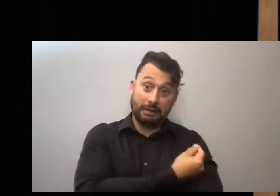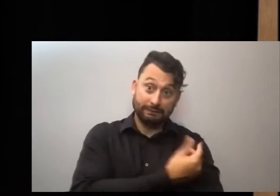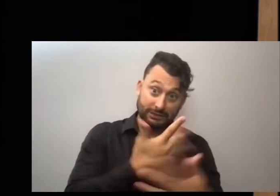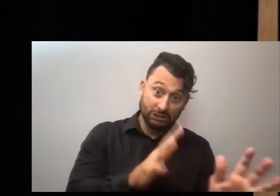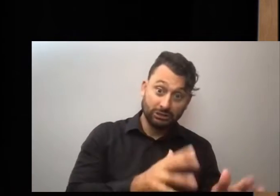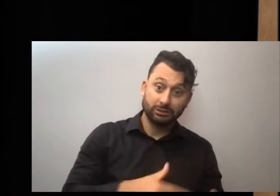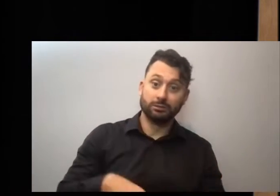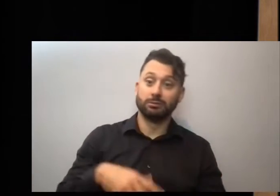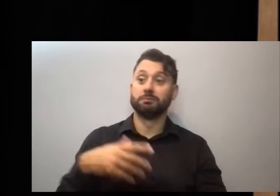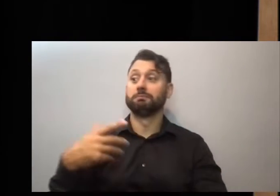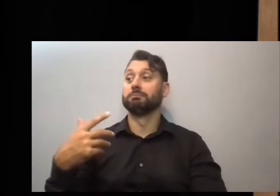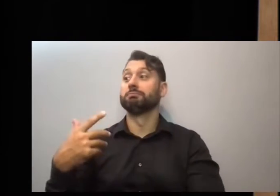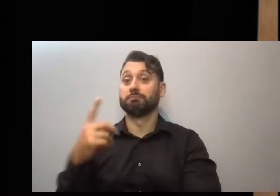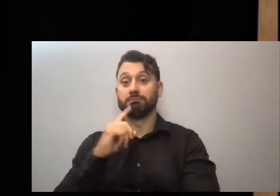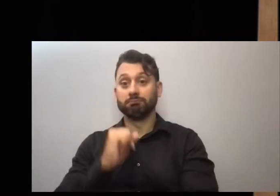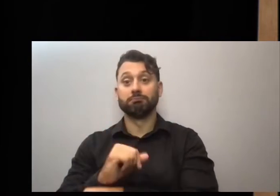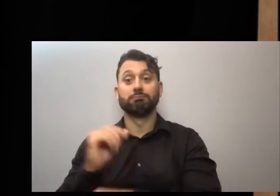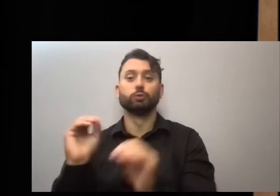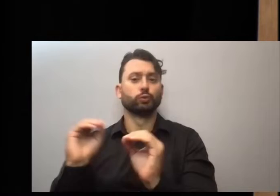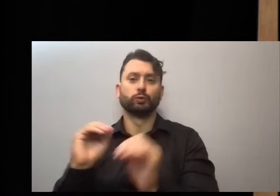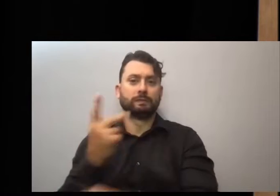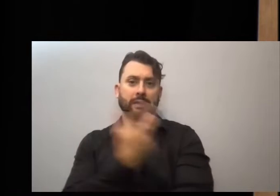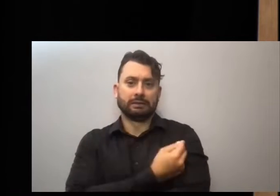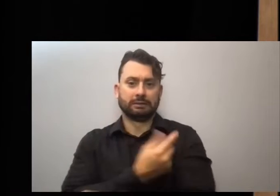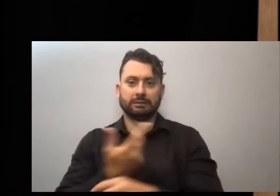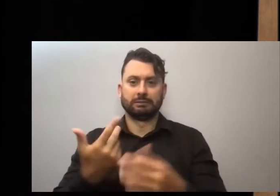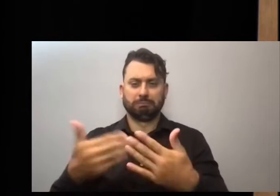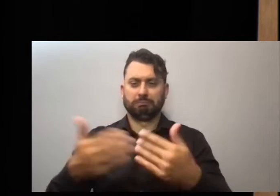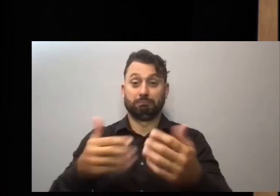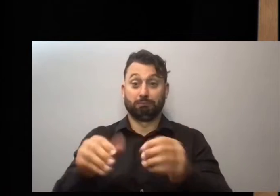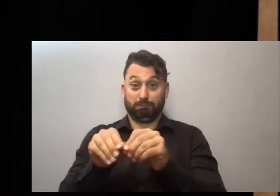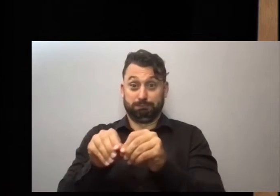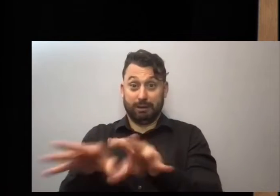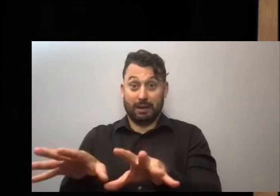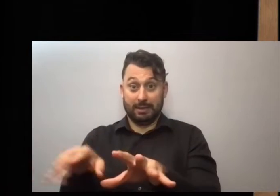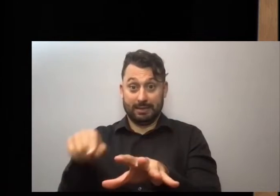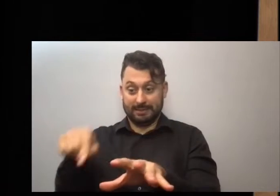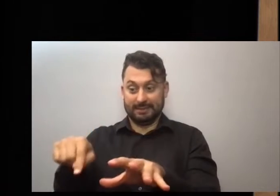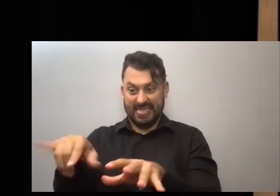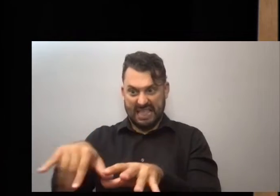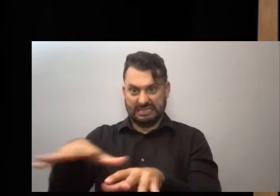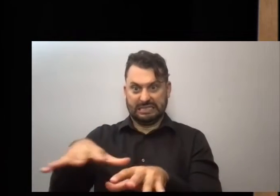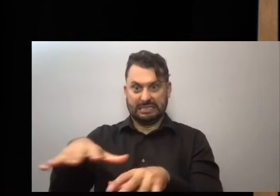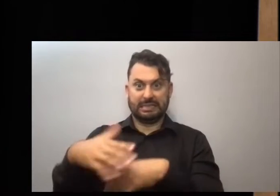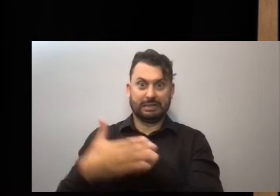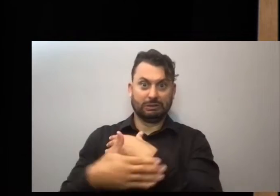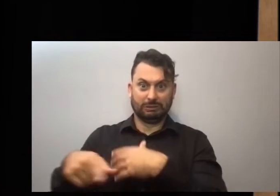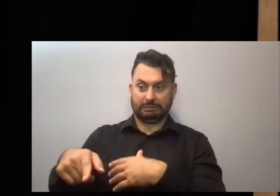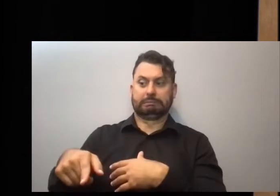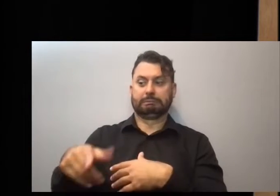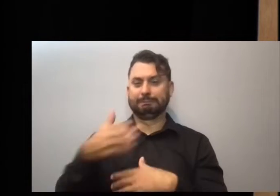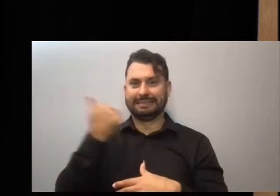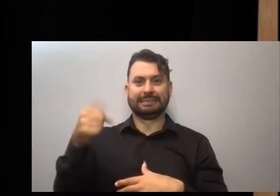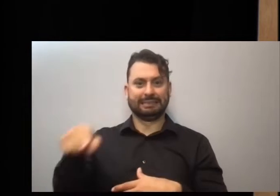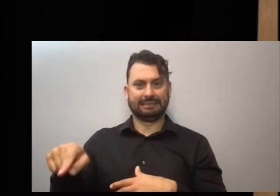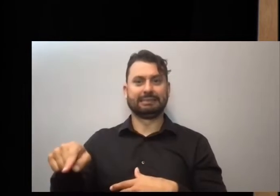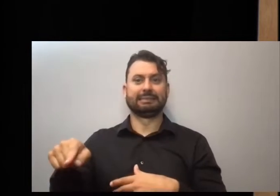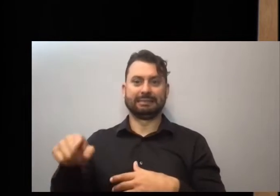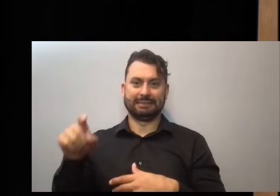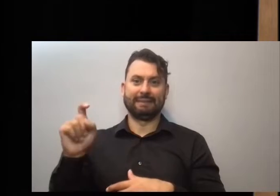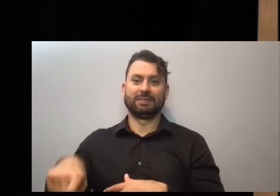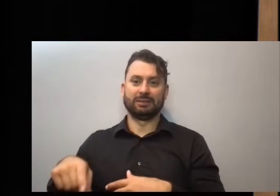Currently Kent County is not there, but probably in the next week or so, we will probably be at the level that CDC recommends